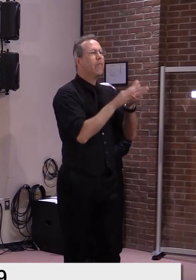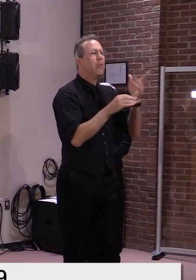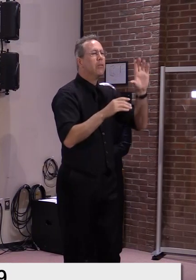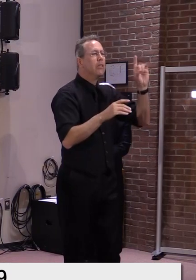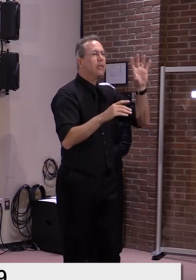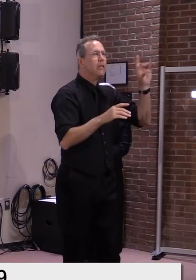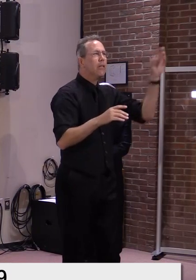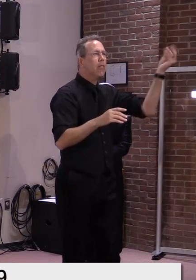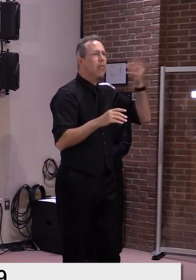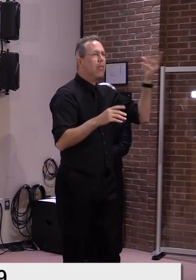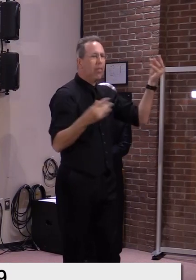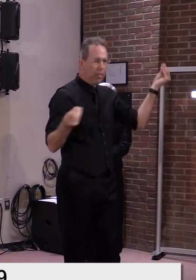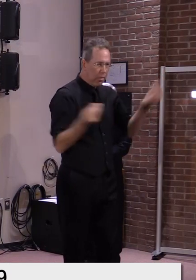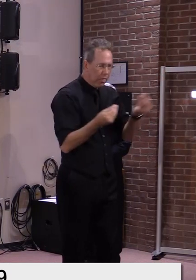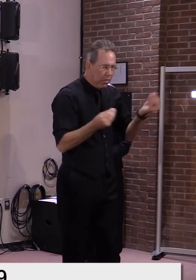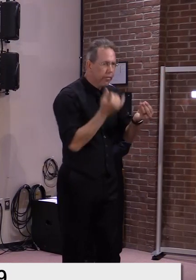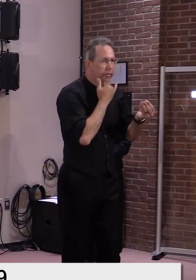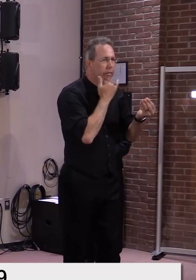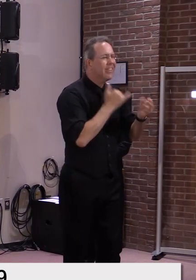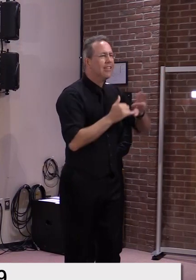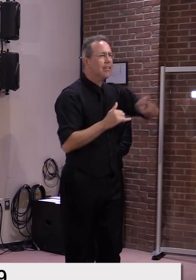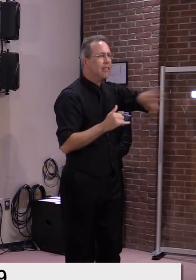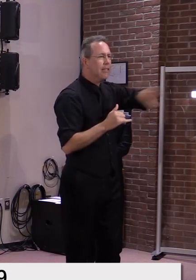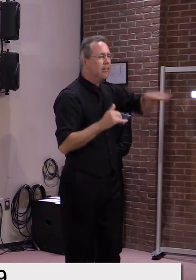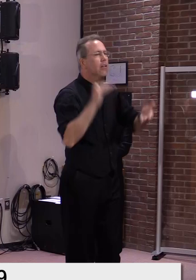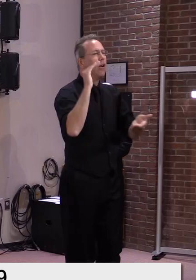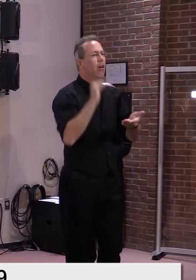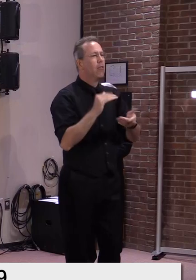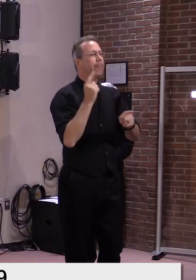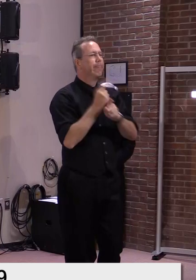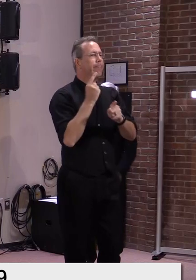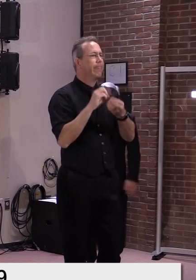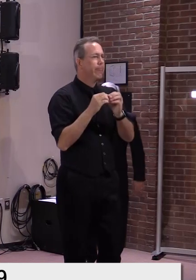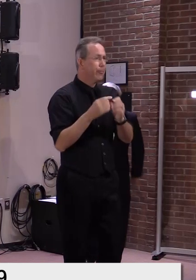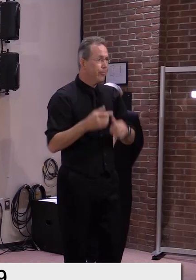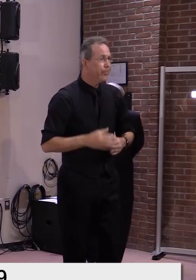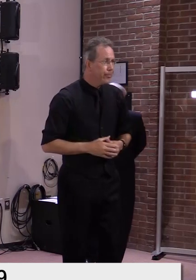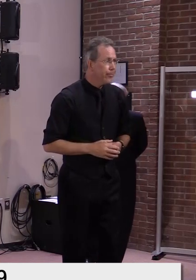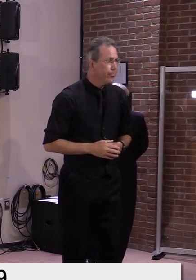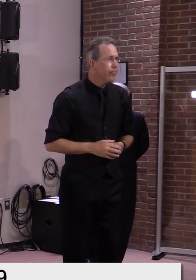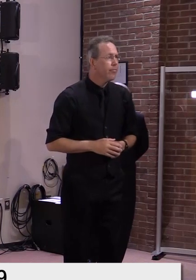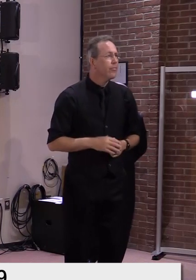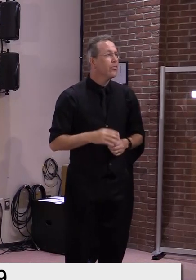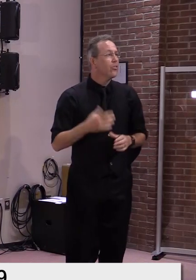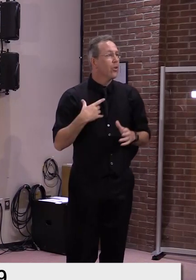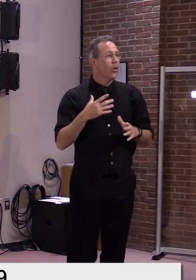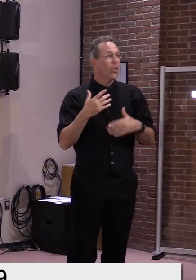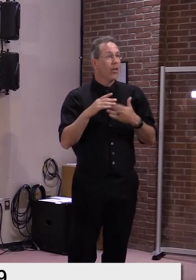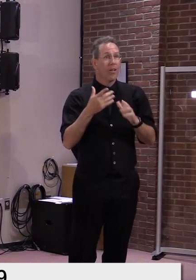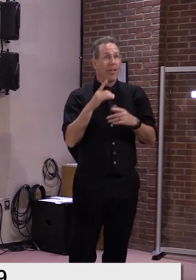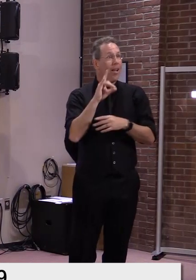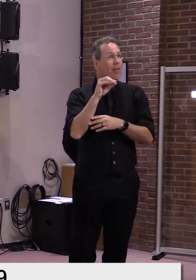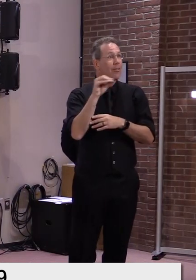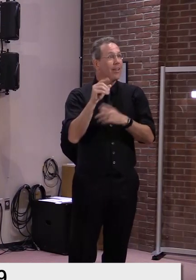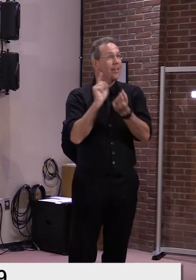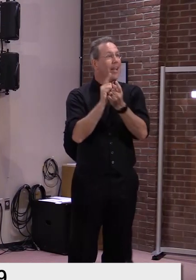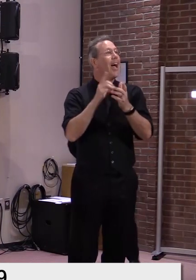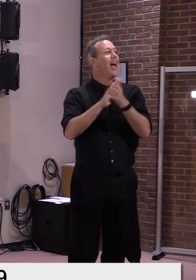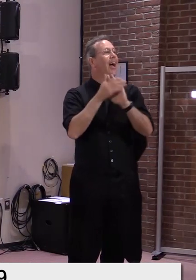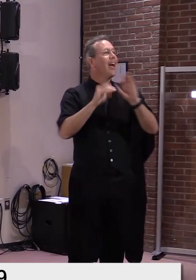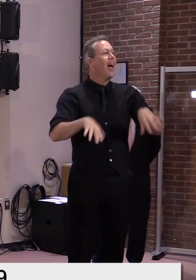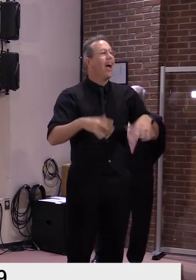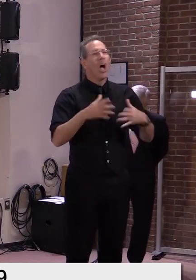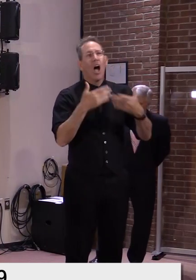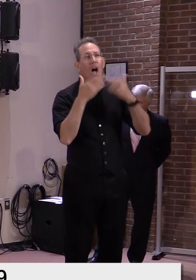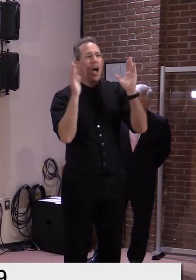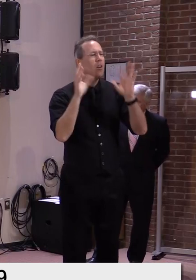again, I want to stress, we're not going to stop there. We're going to relax all the restrictions, lift the